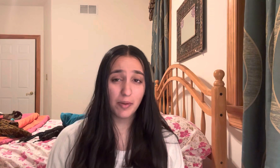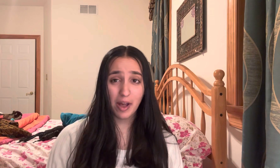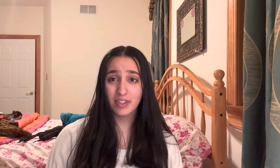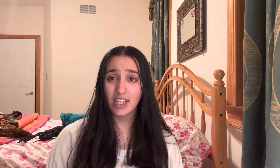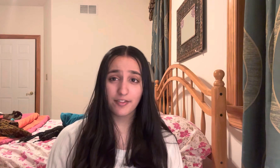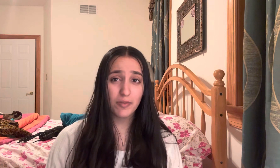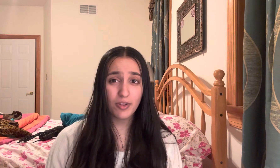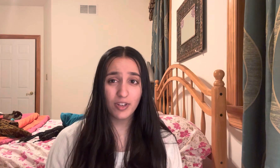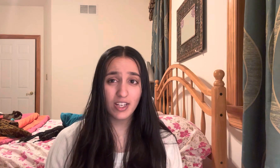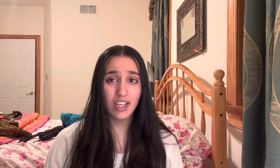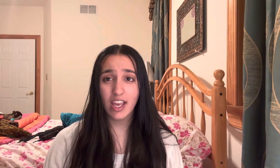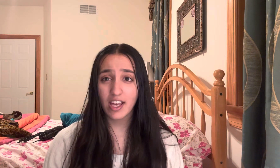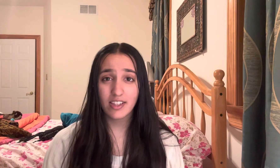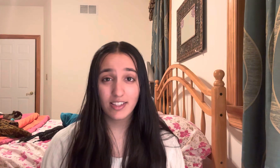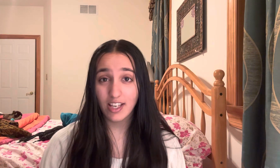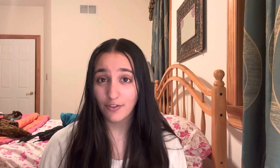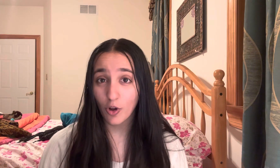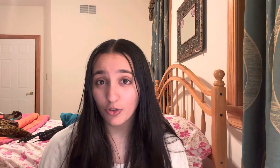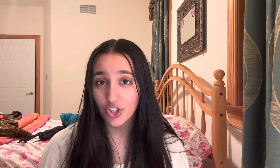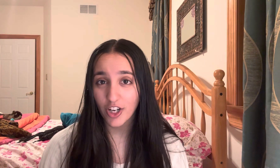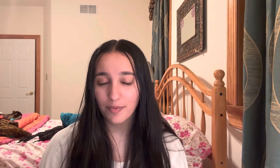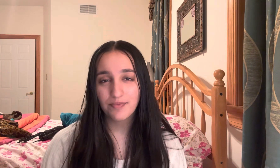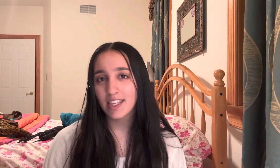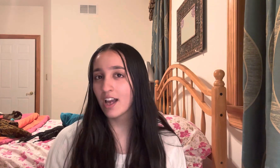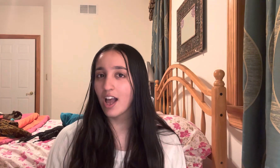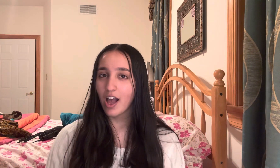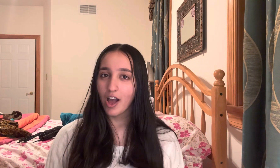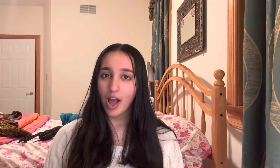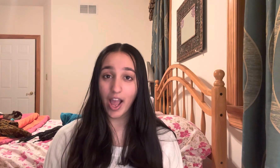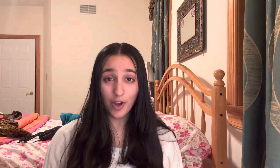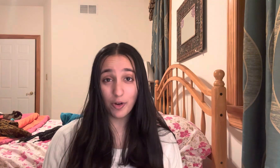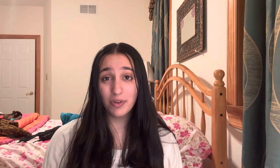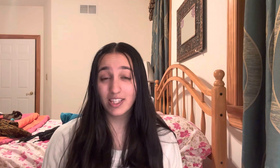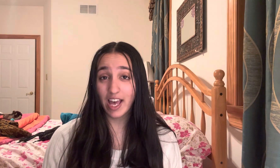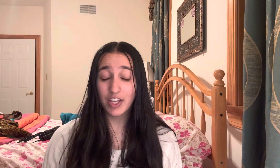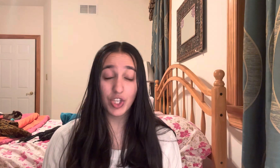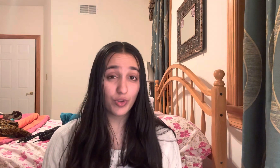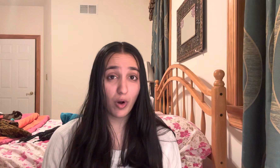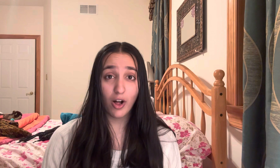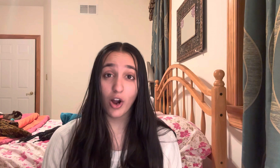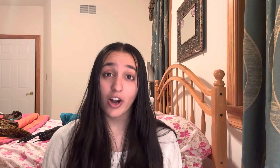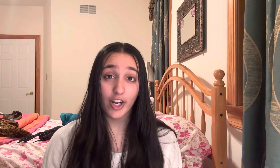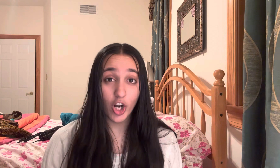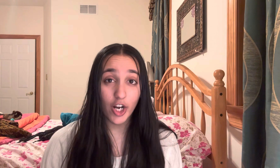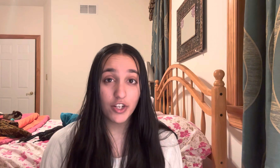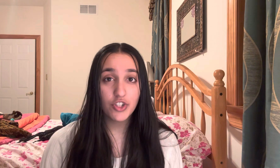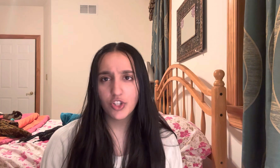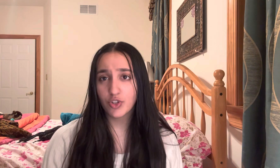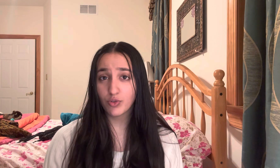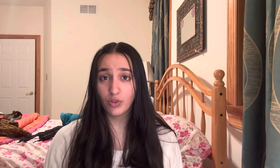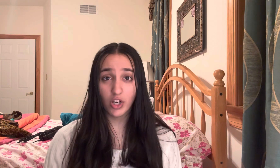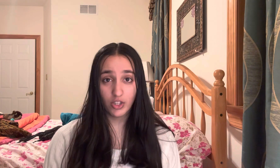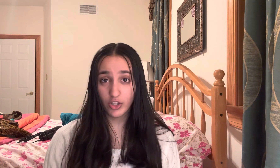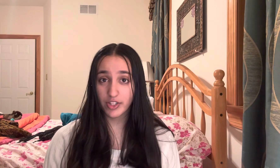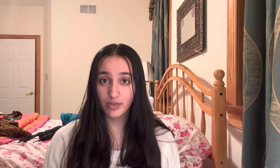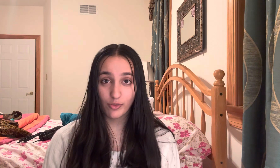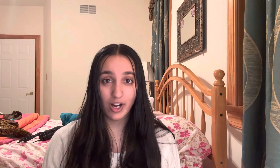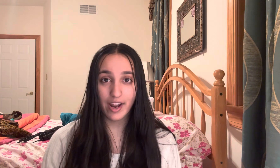about the deaf community and deaf culture. I hope that you all are encouraged to learn some more